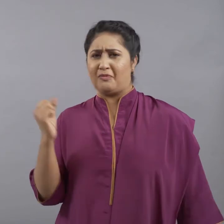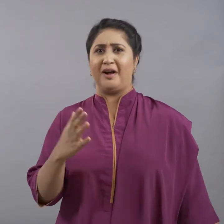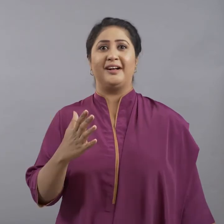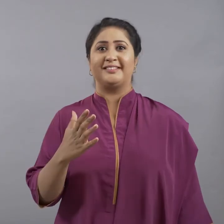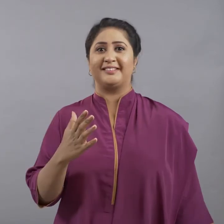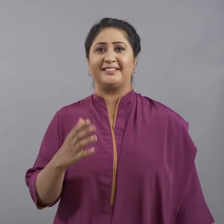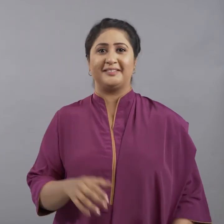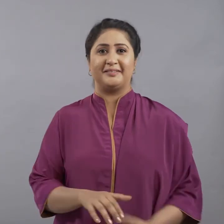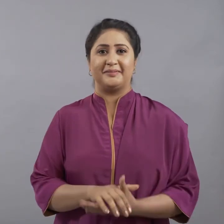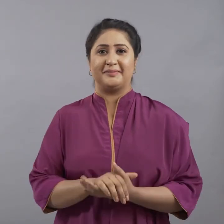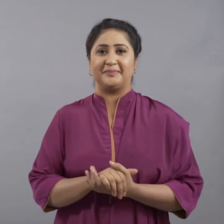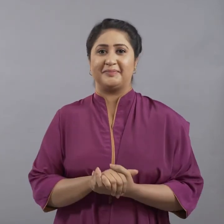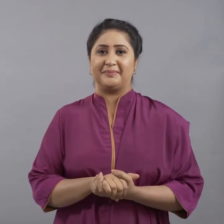Fast.